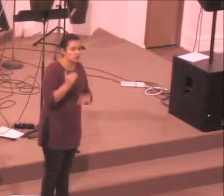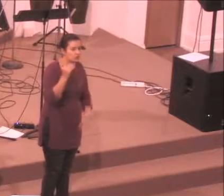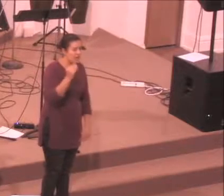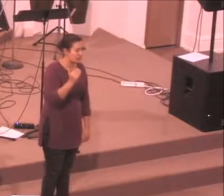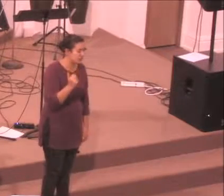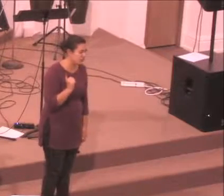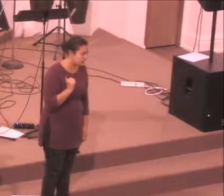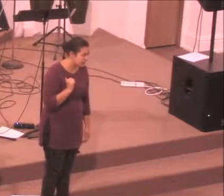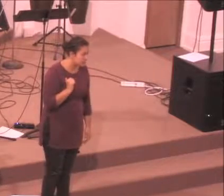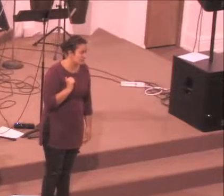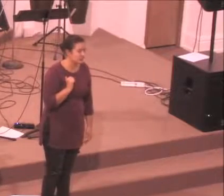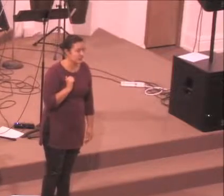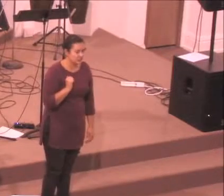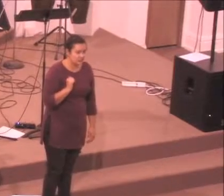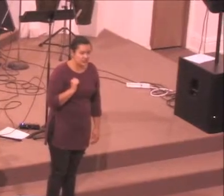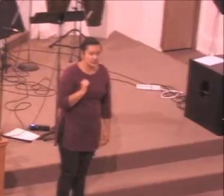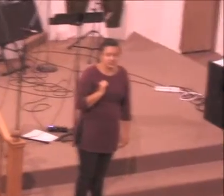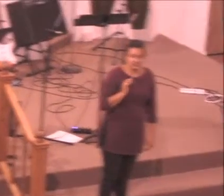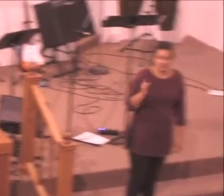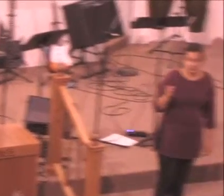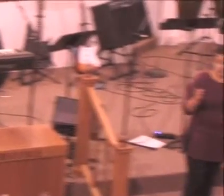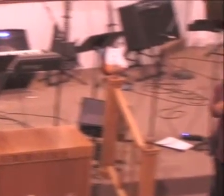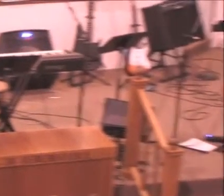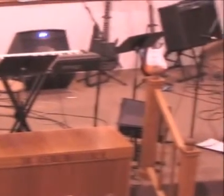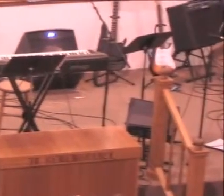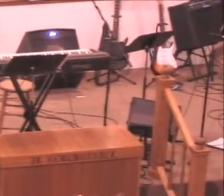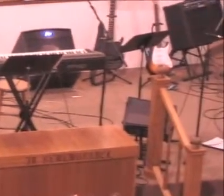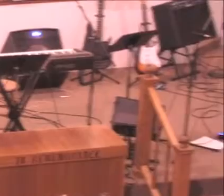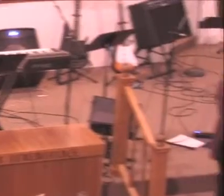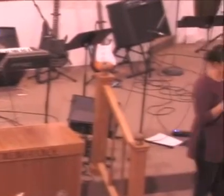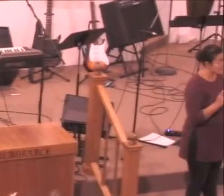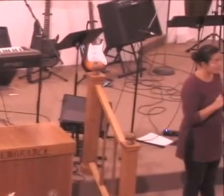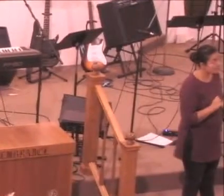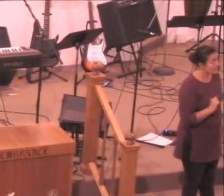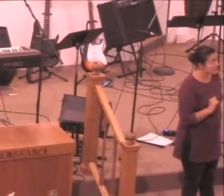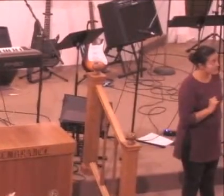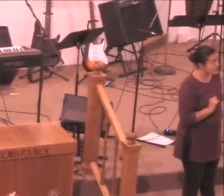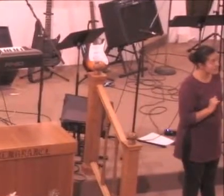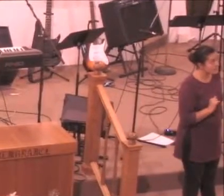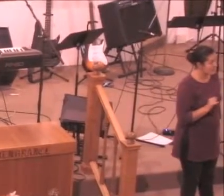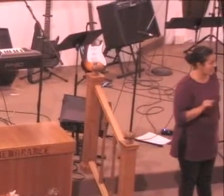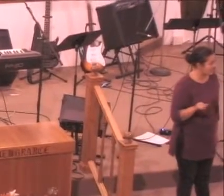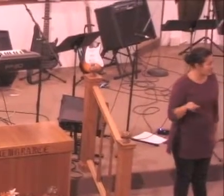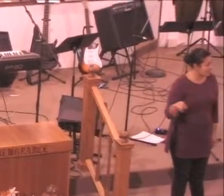too much. And her eyebrows go just like that at me.